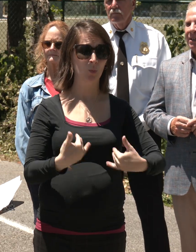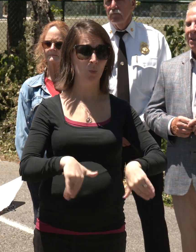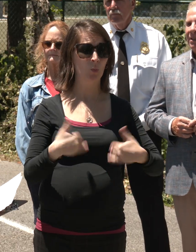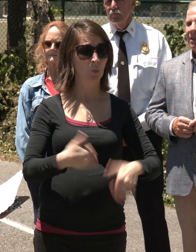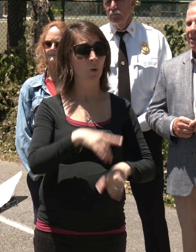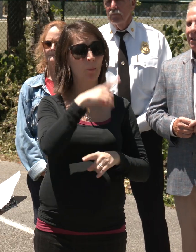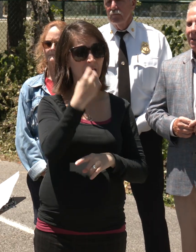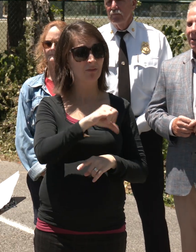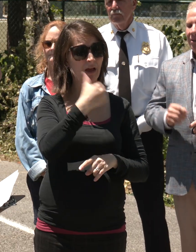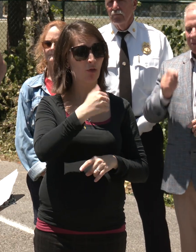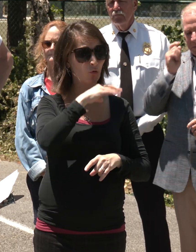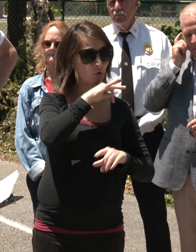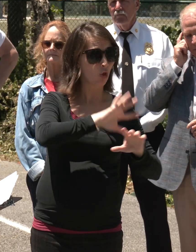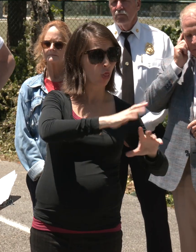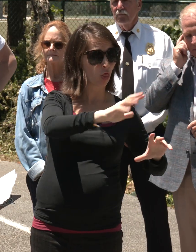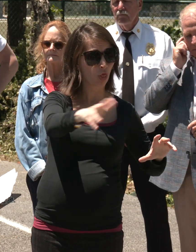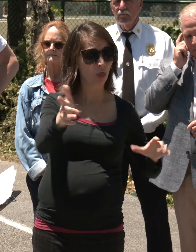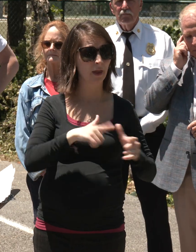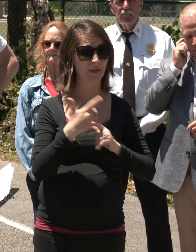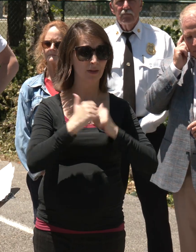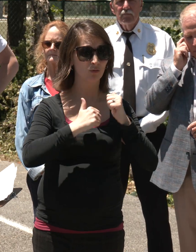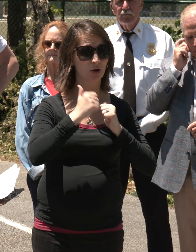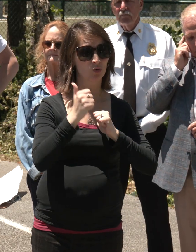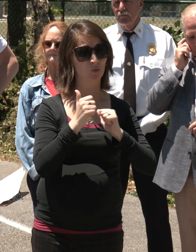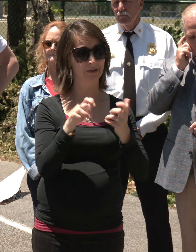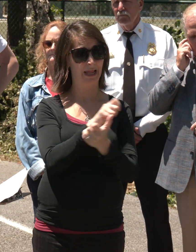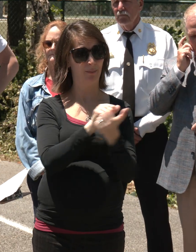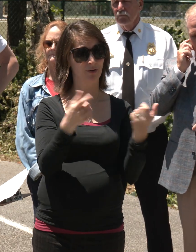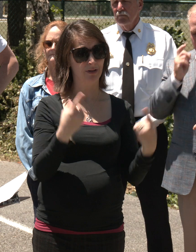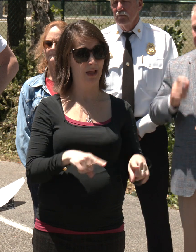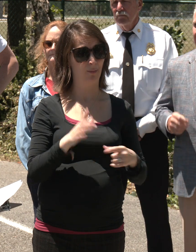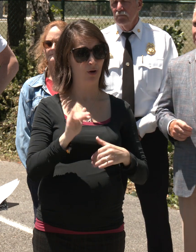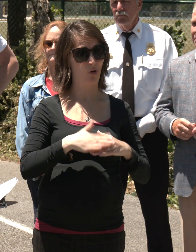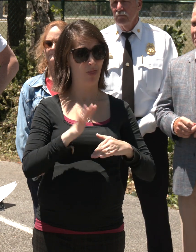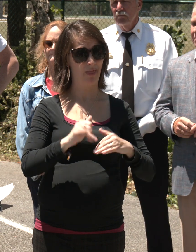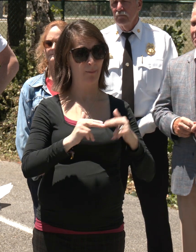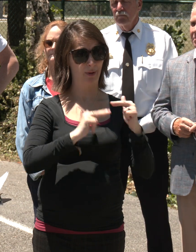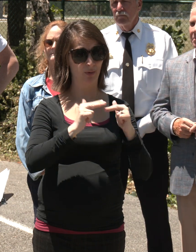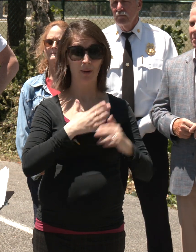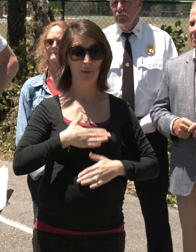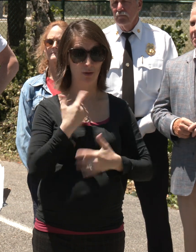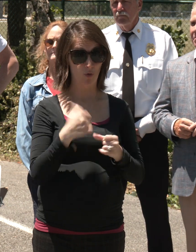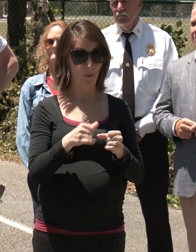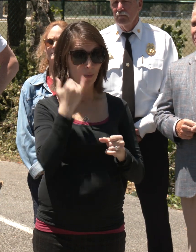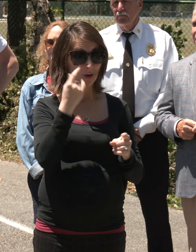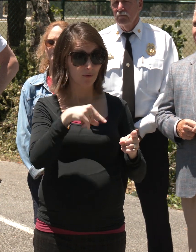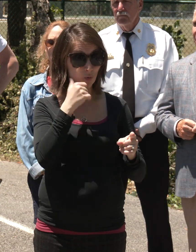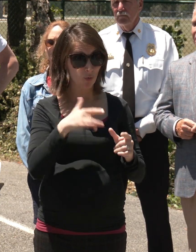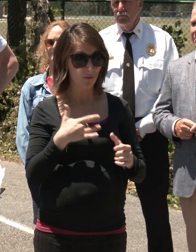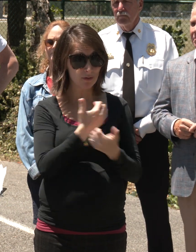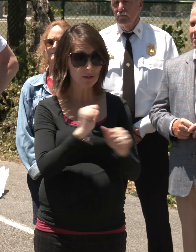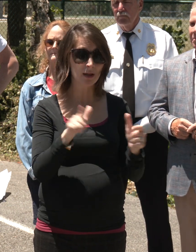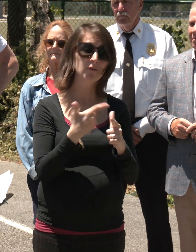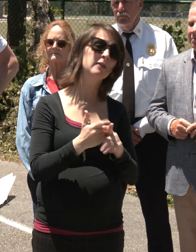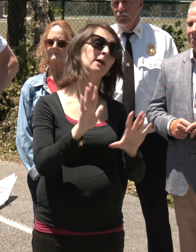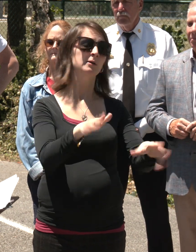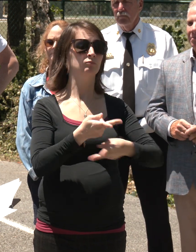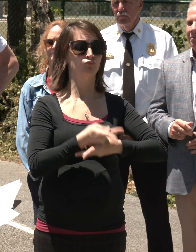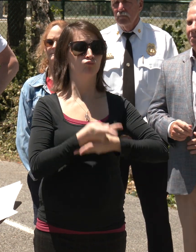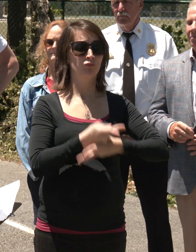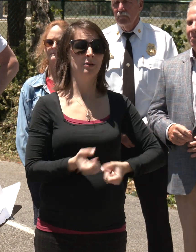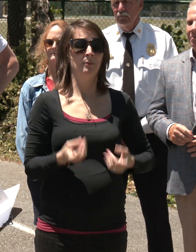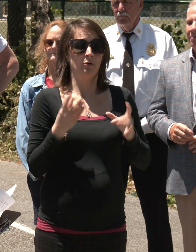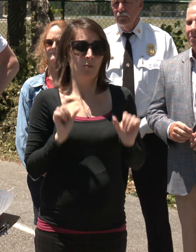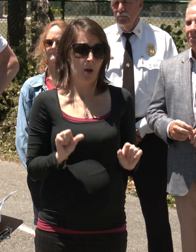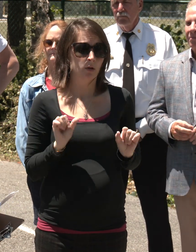safety and the structural damage that buildings have. Just remember, if you don't feel safe, please exercise as much caution as you possibly